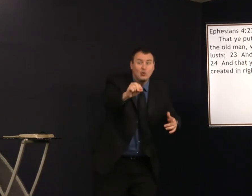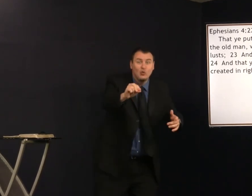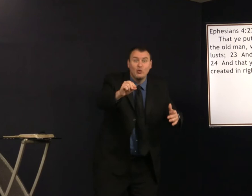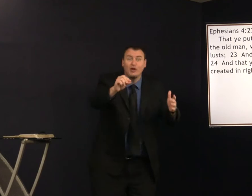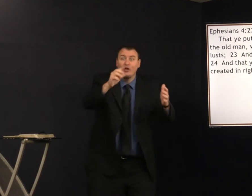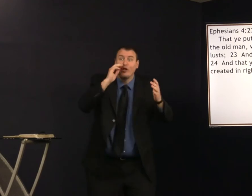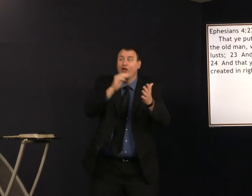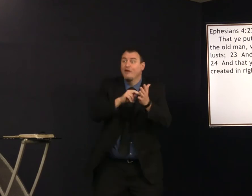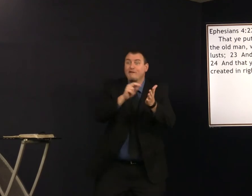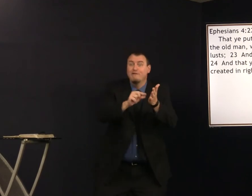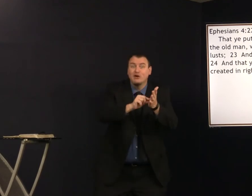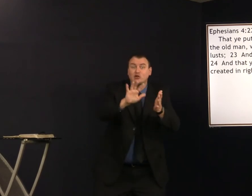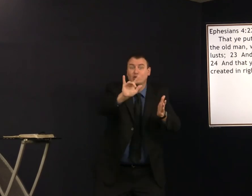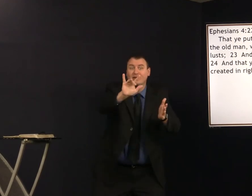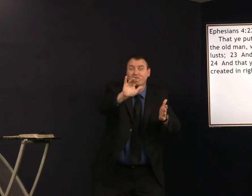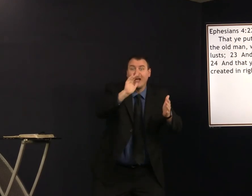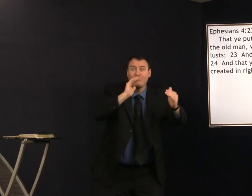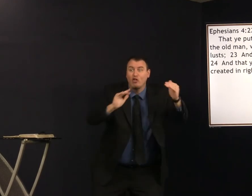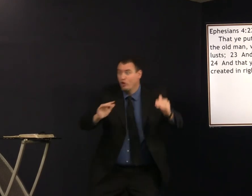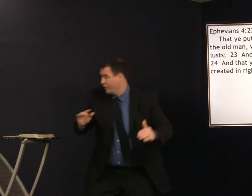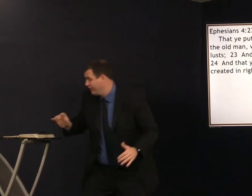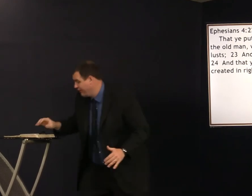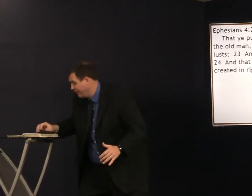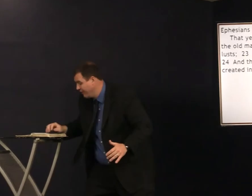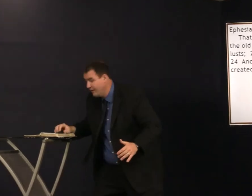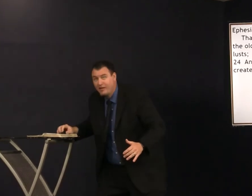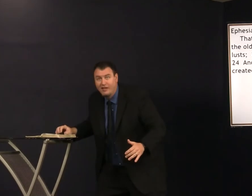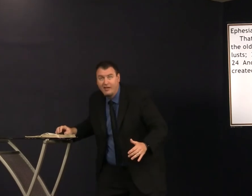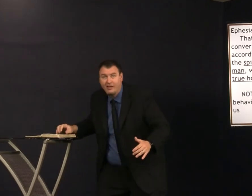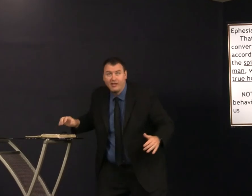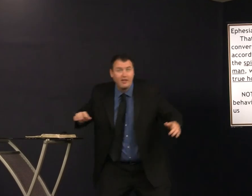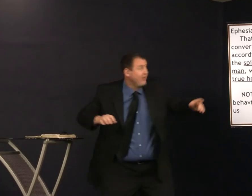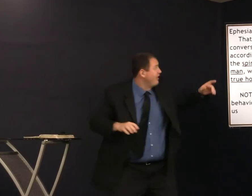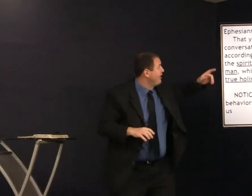Oh, I do. I do. Look at verse 25.